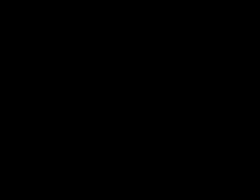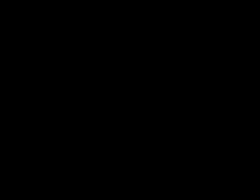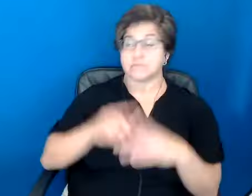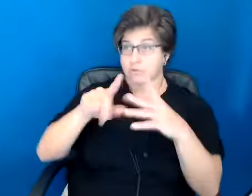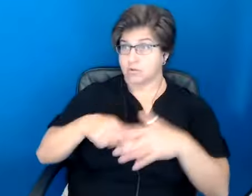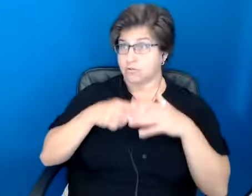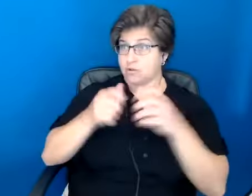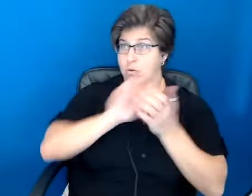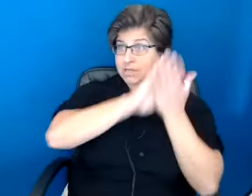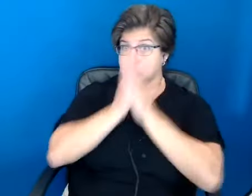unmute and come in.